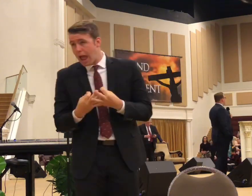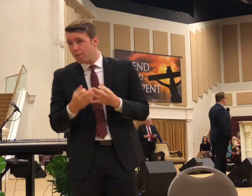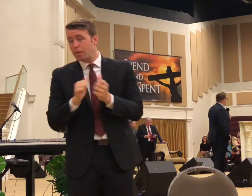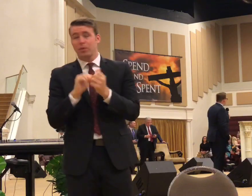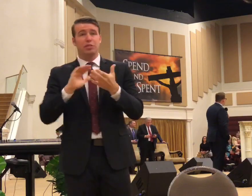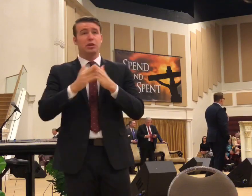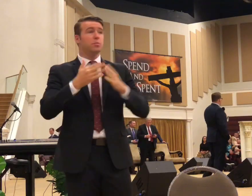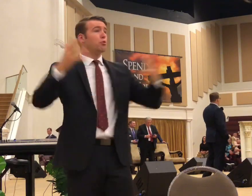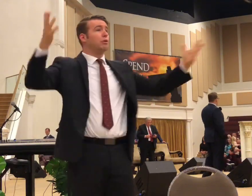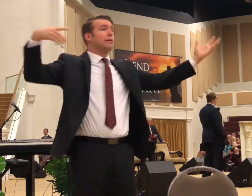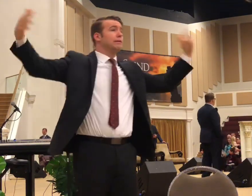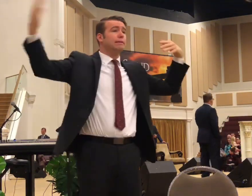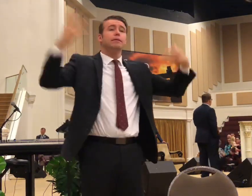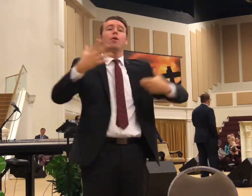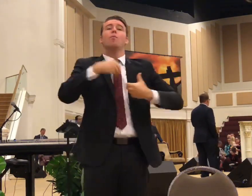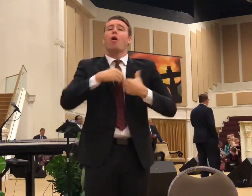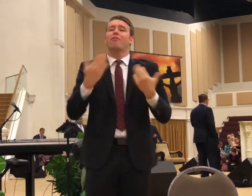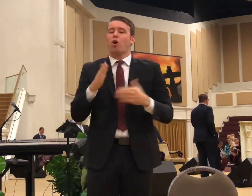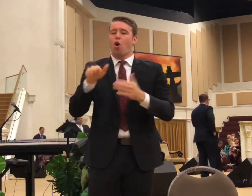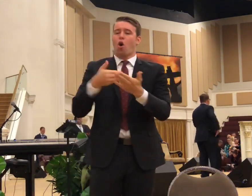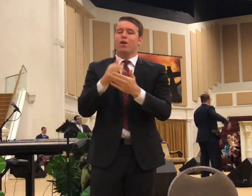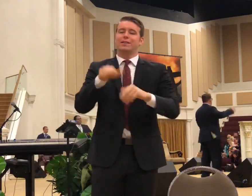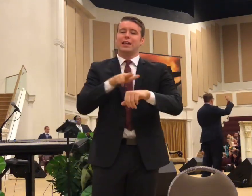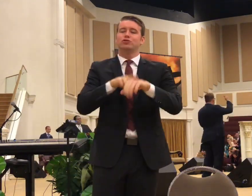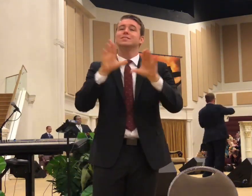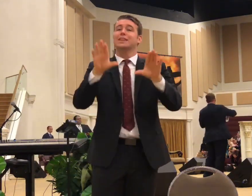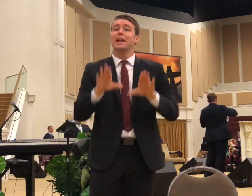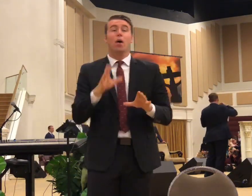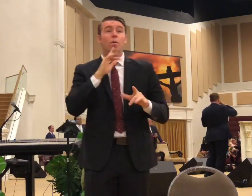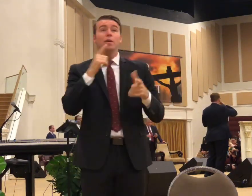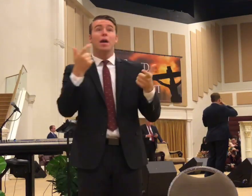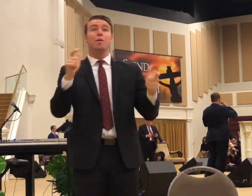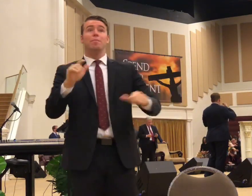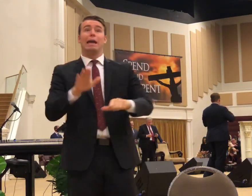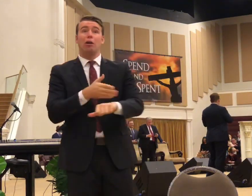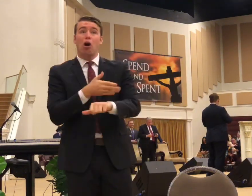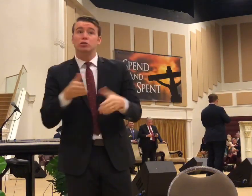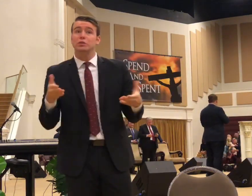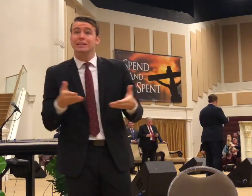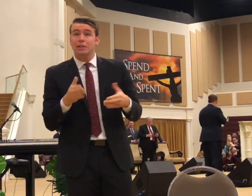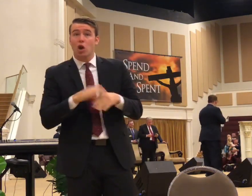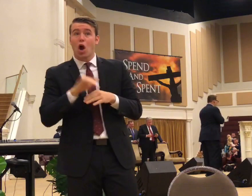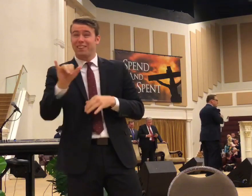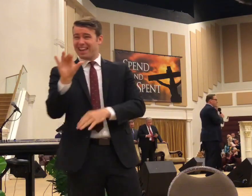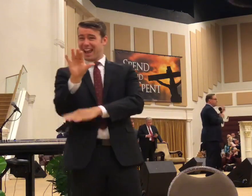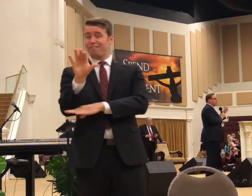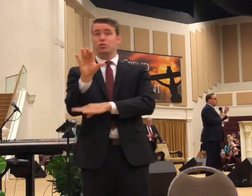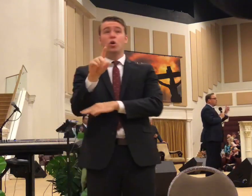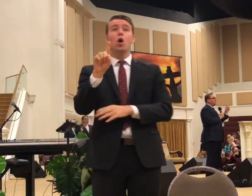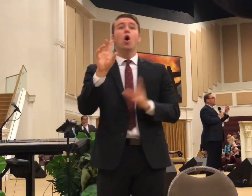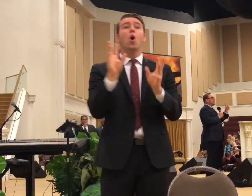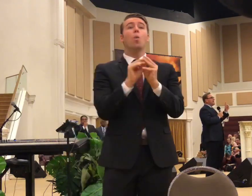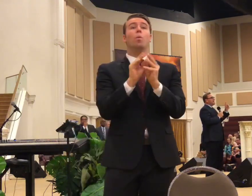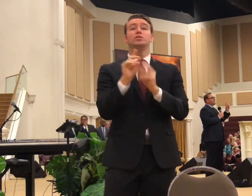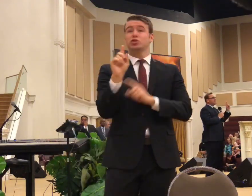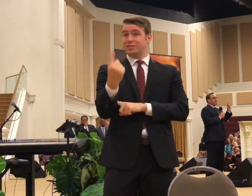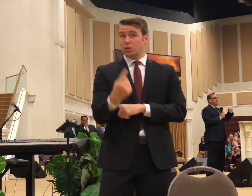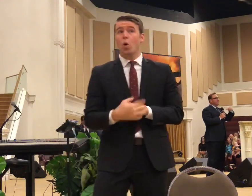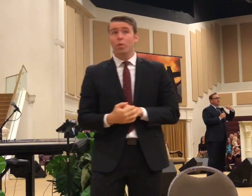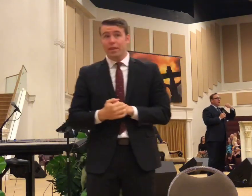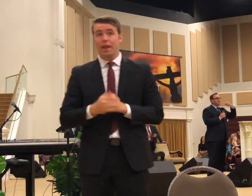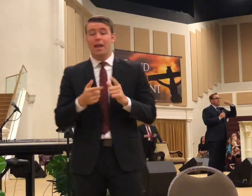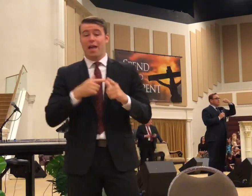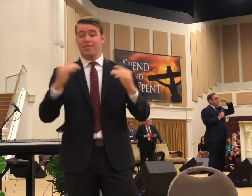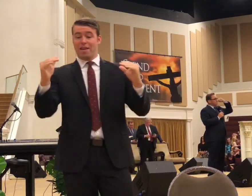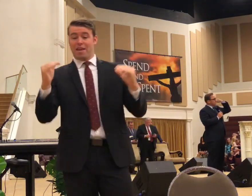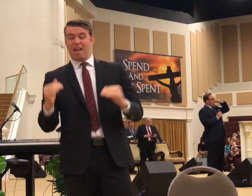the community to be a part of All Nations Sunday, and it'll be a big concert in here on that afternoon, one service only, and then